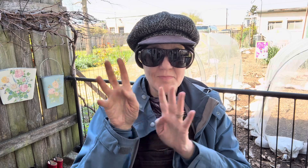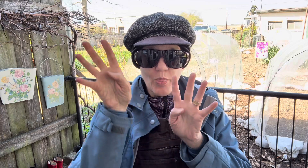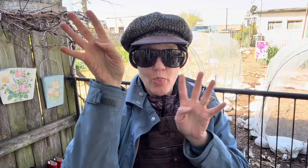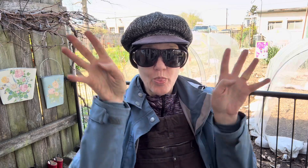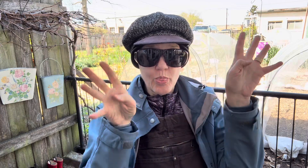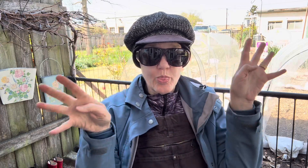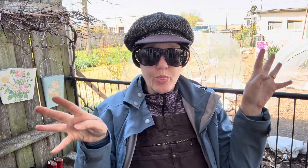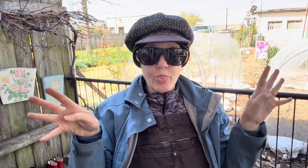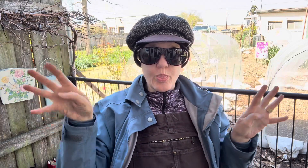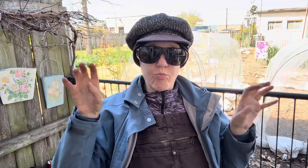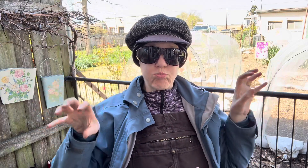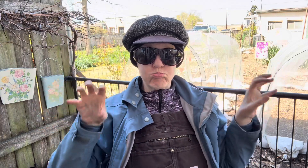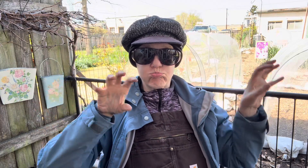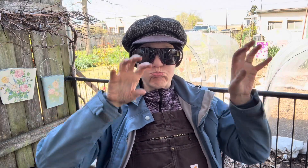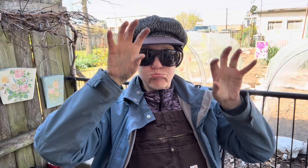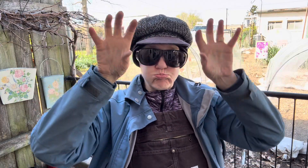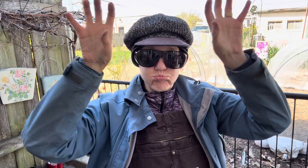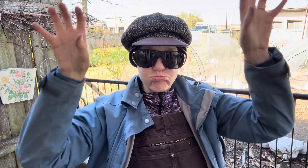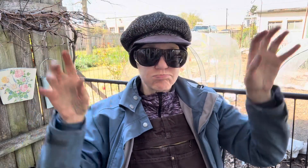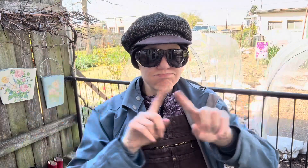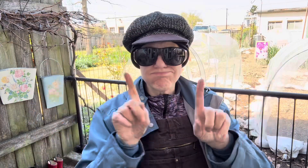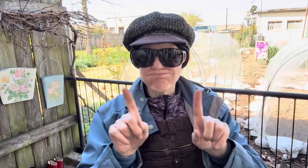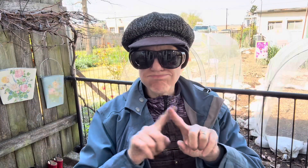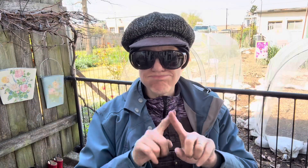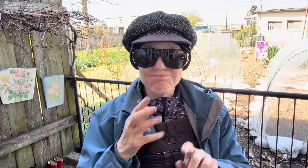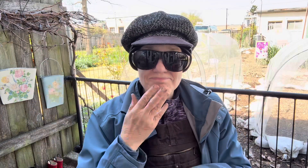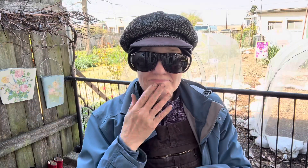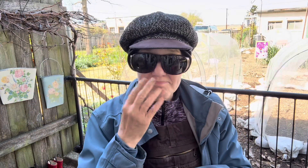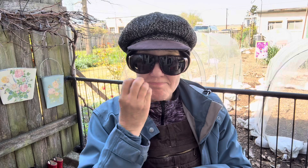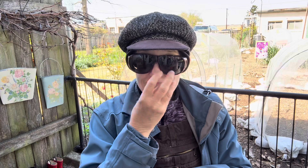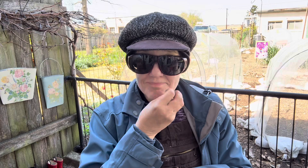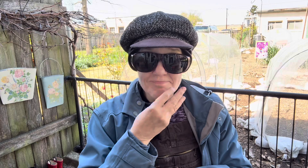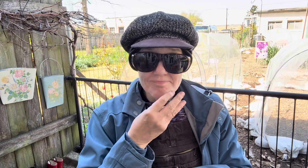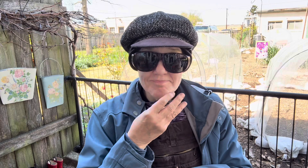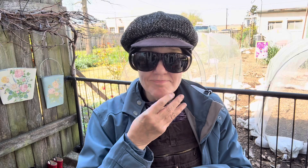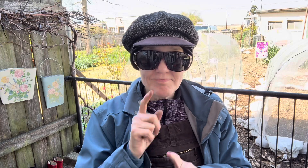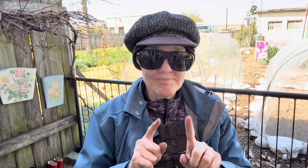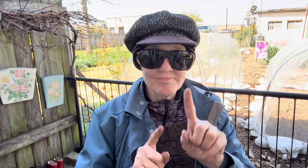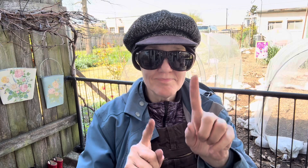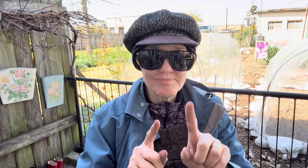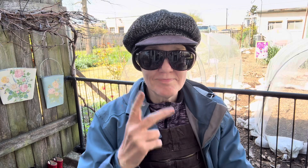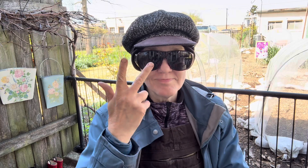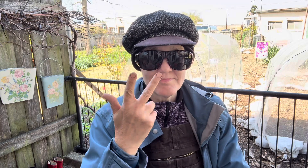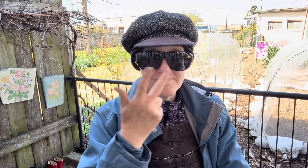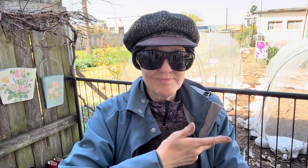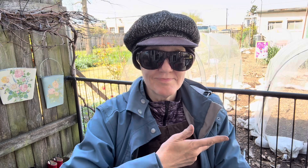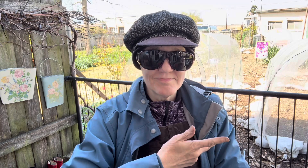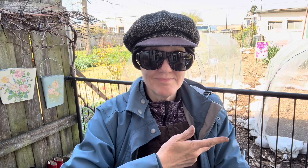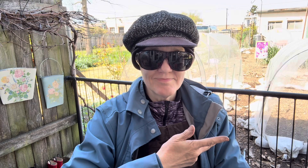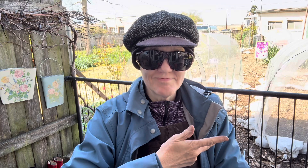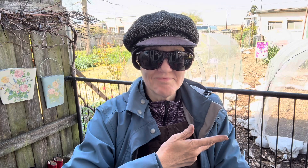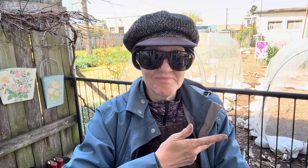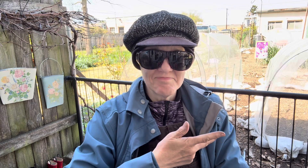various color sunflowers with lots of blossoms. Last year, those germinated in only 3